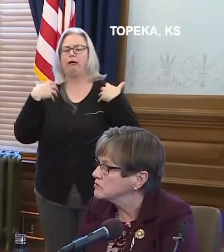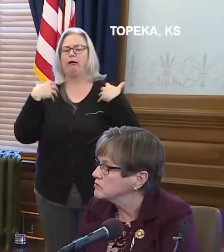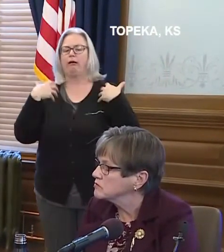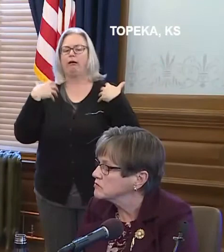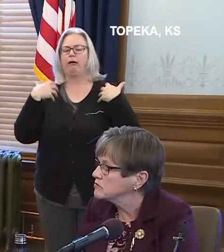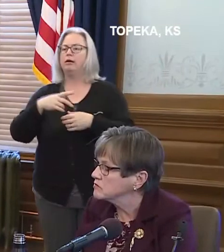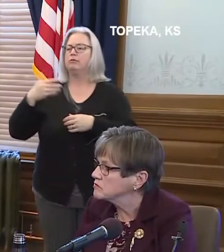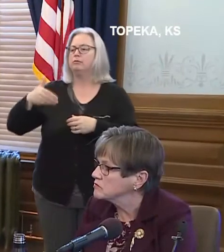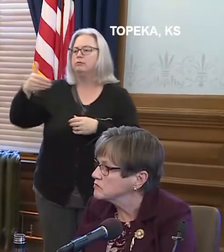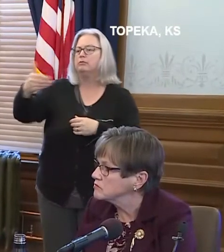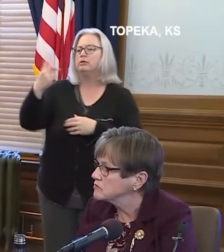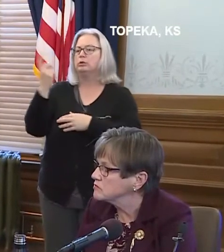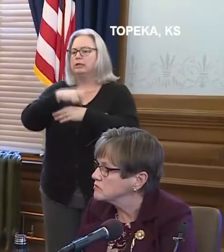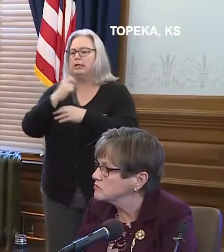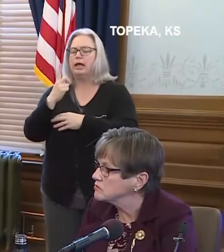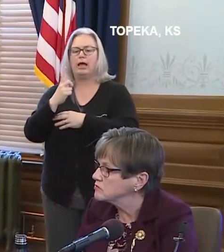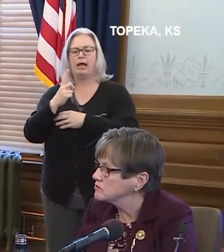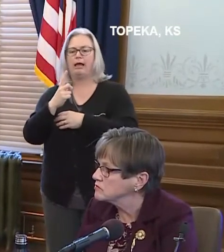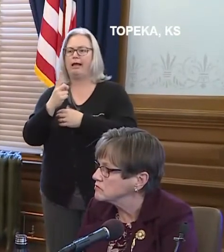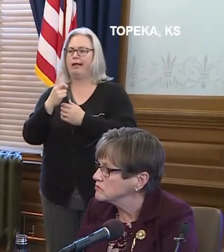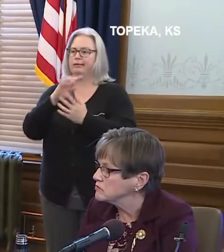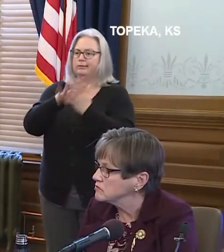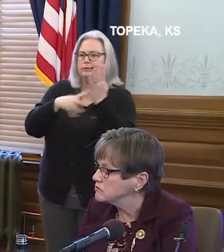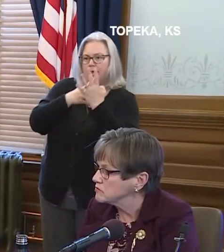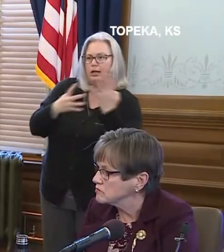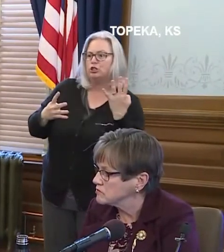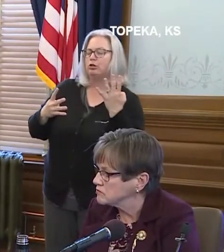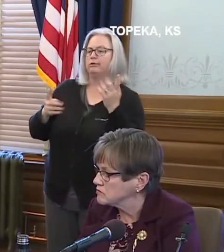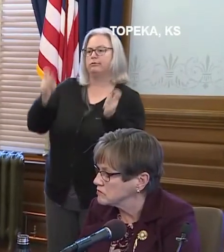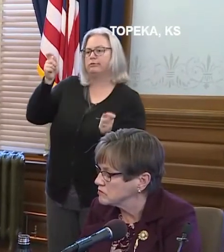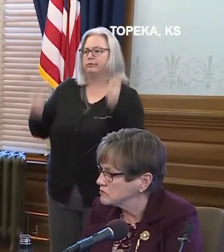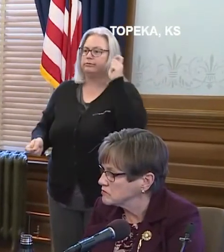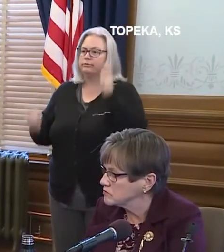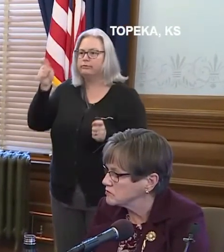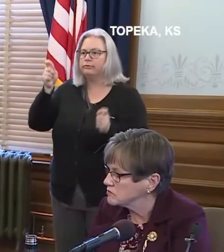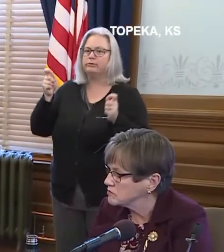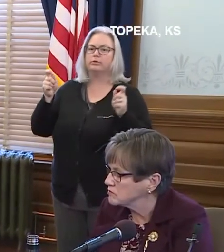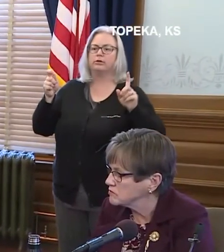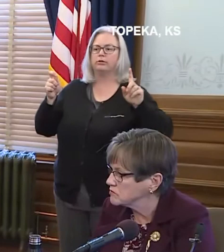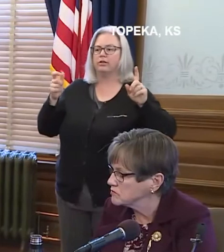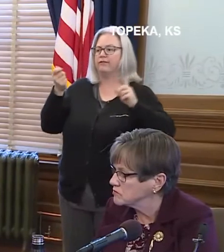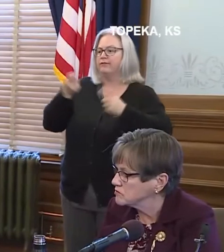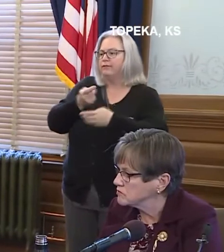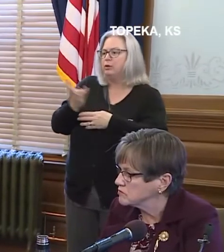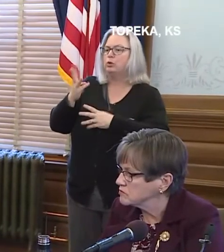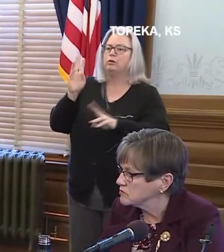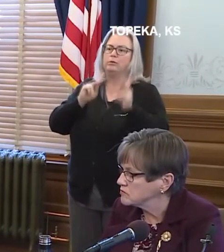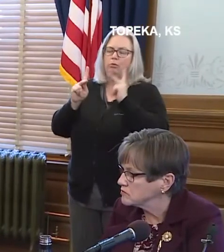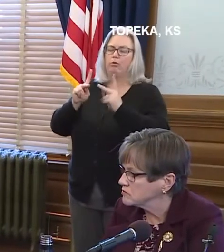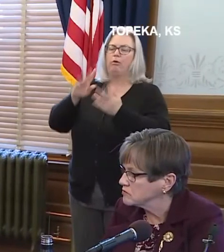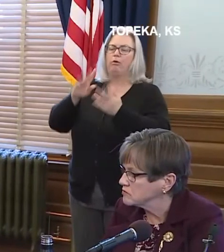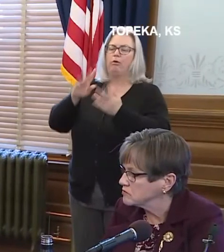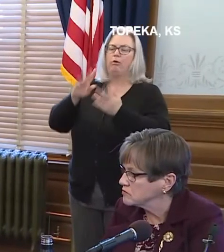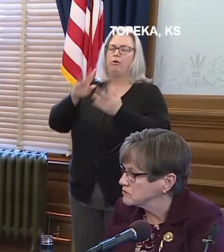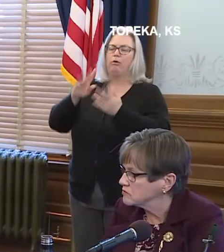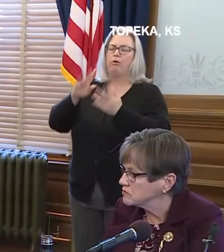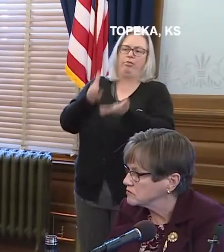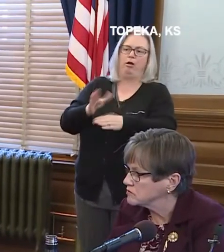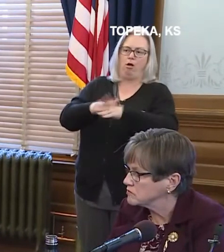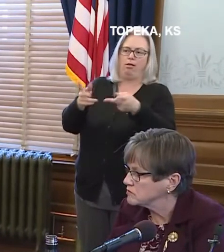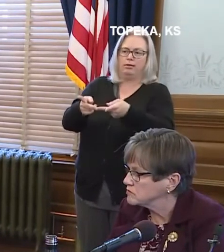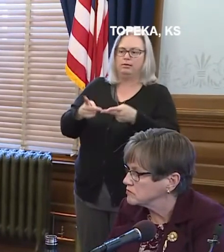day multiple times, schedules so that they're not as much overlapping with people, break room